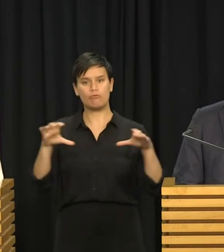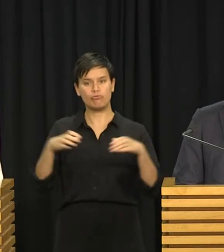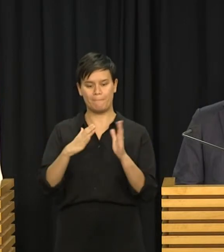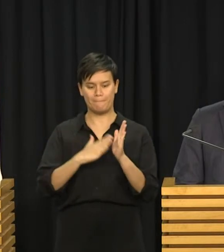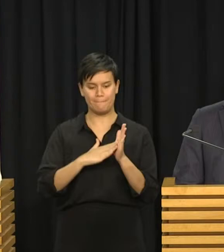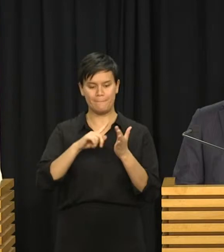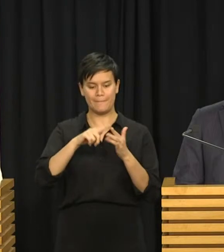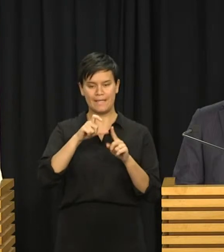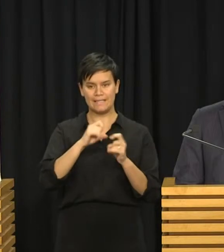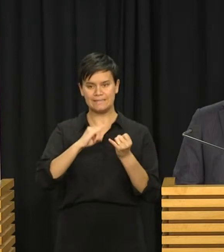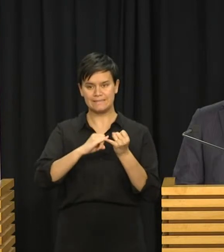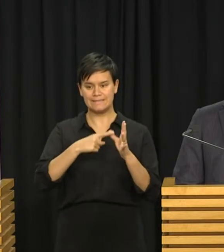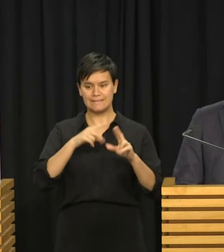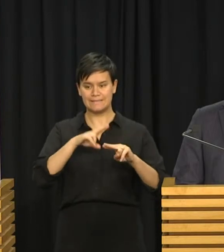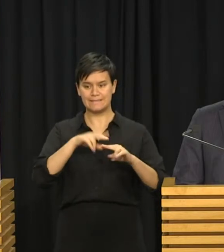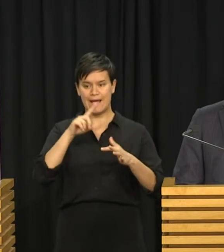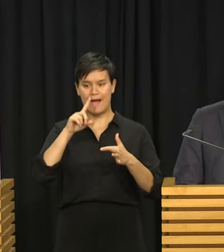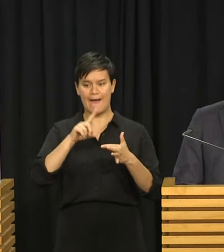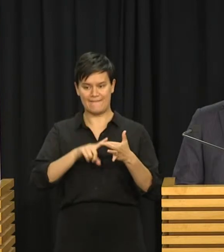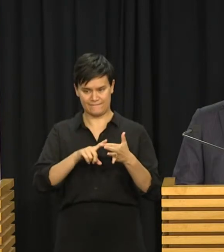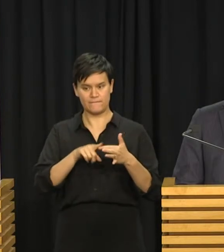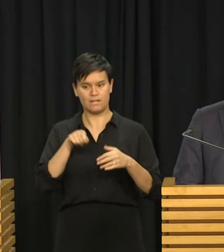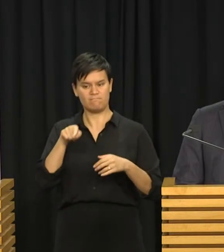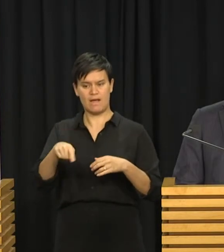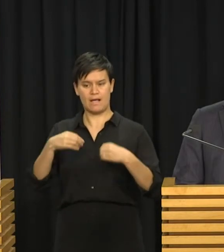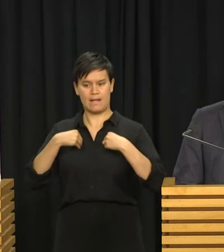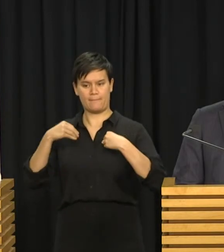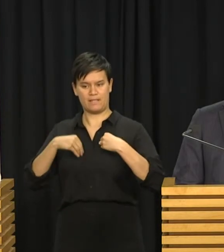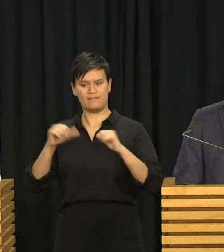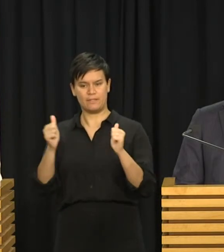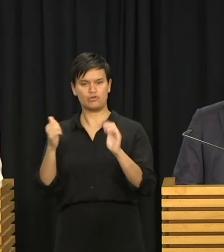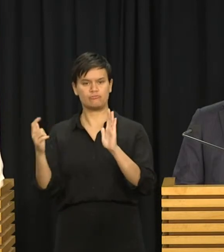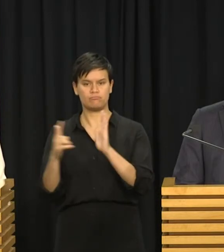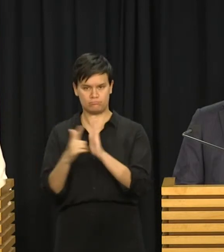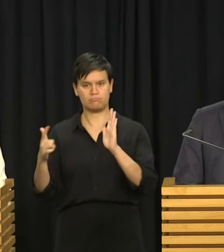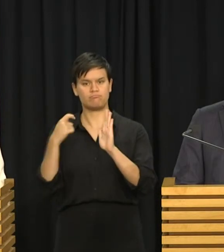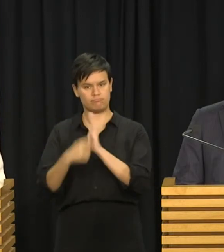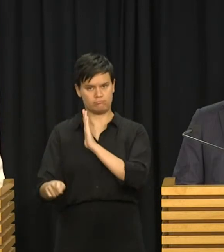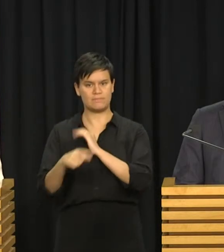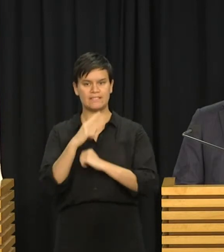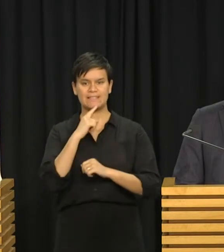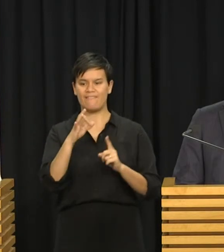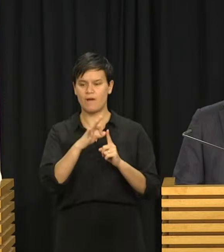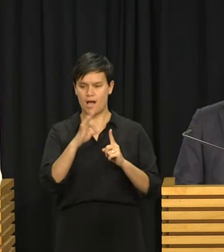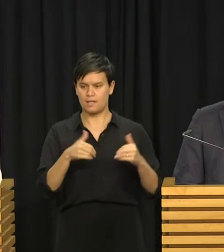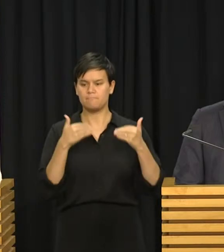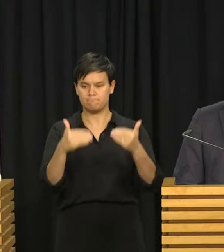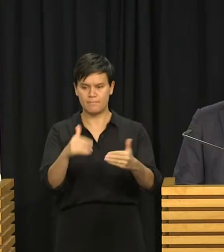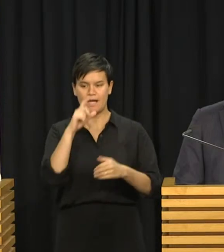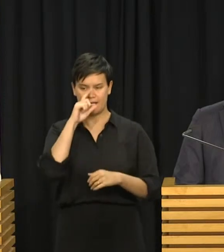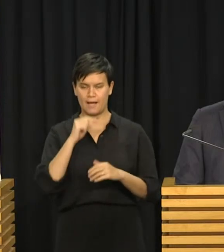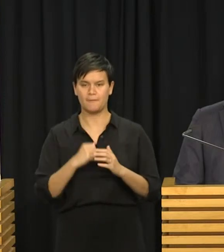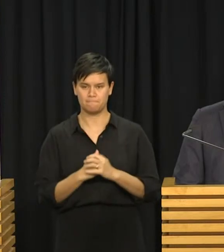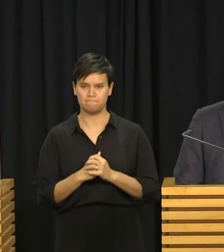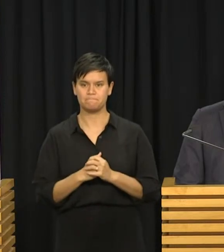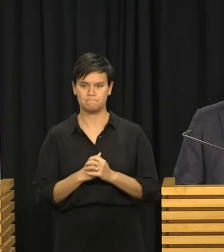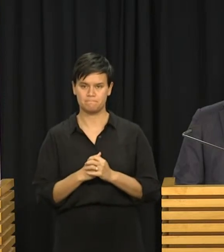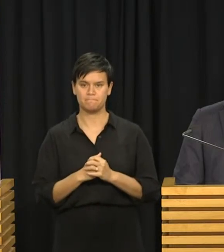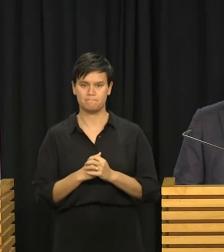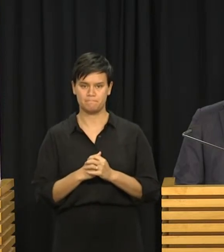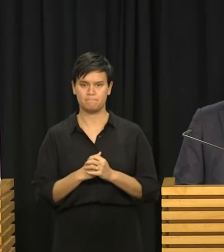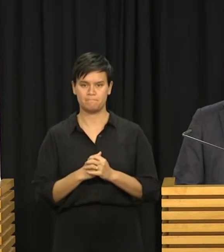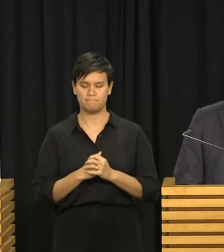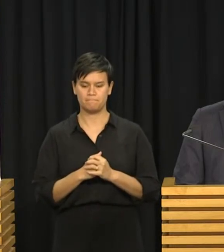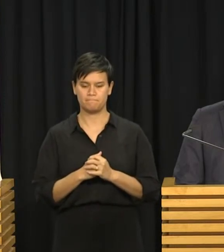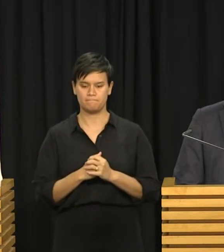well. The Ministry of Health is now working with Pfizer on a delivery schedule for the new vaccines that ensures a smooth rollout and a scaling up